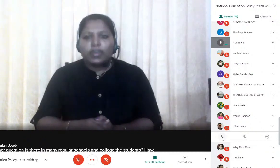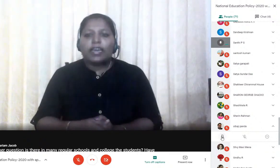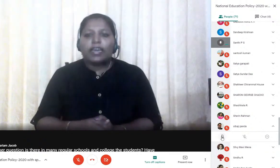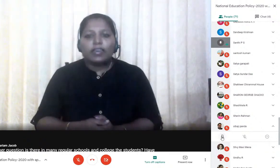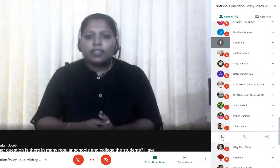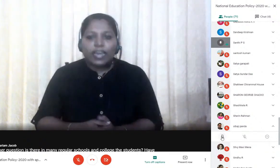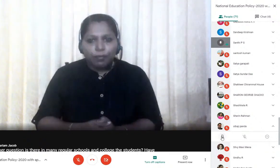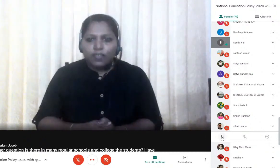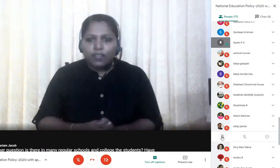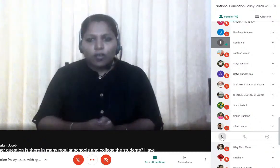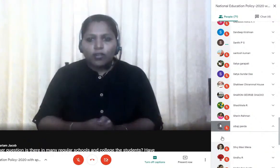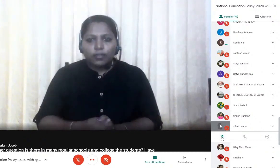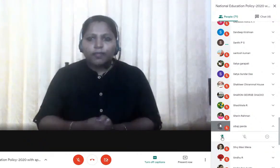It can be solved,